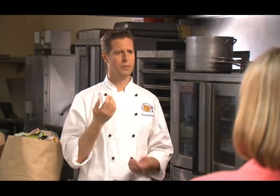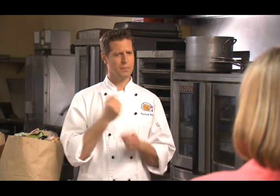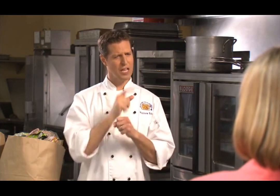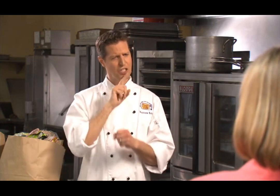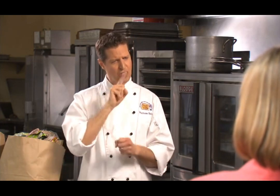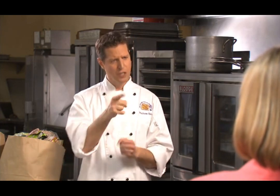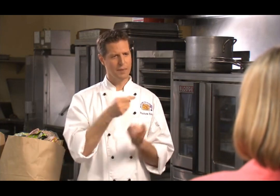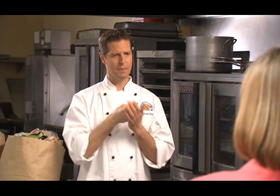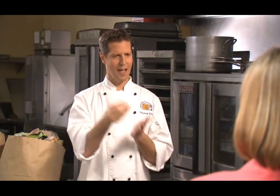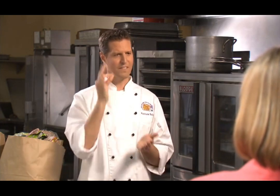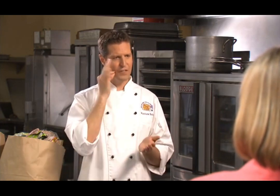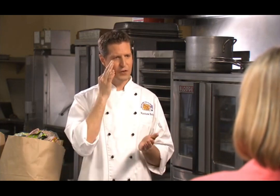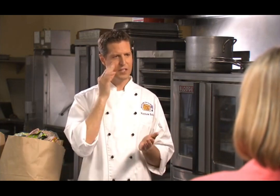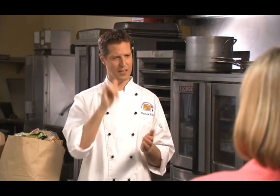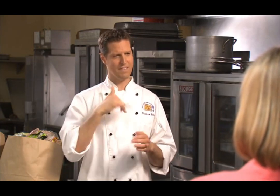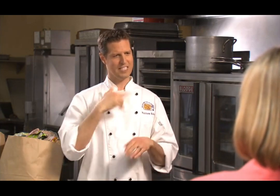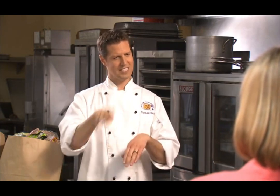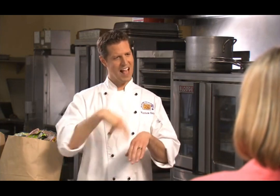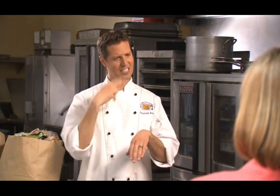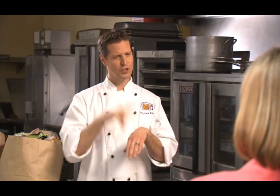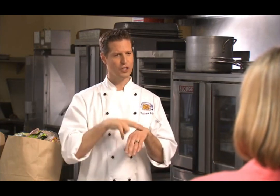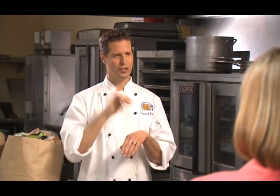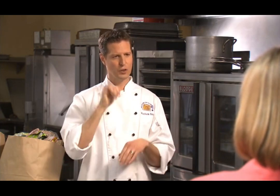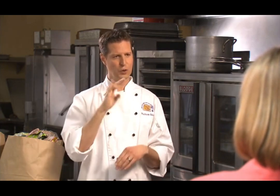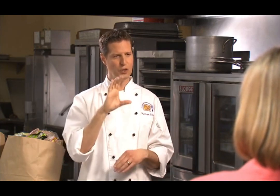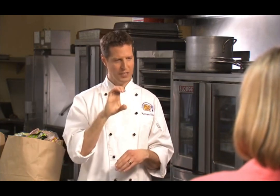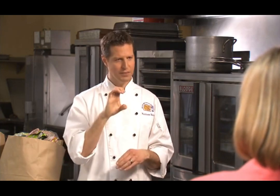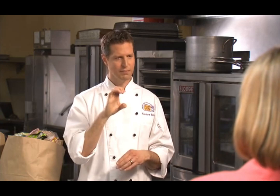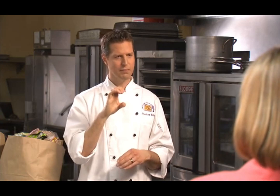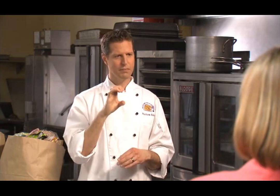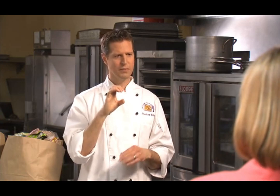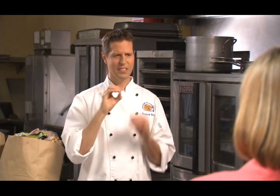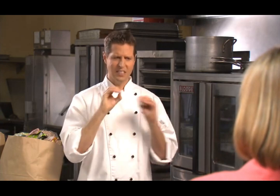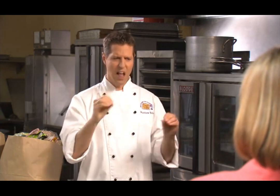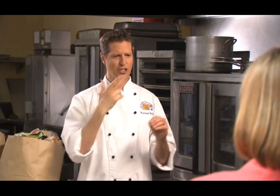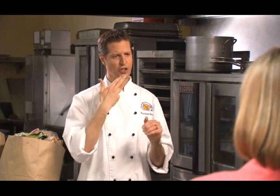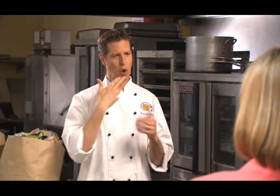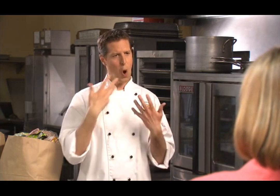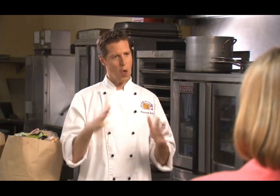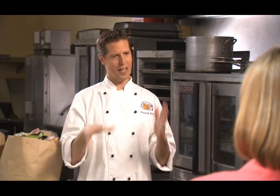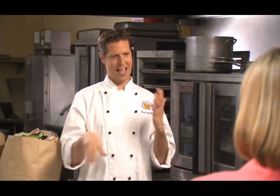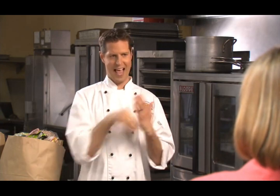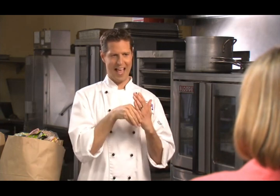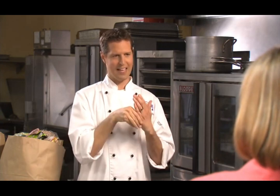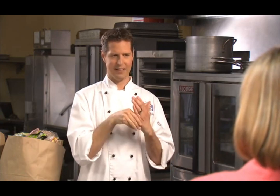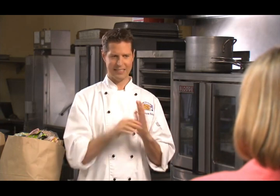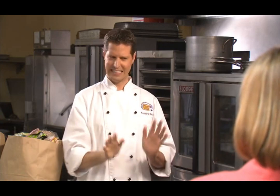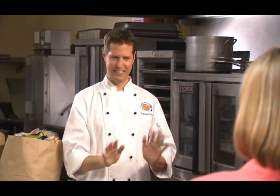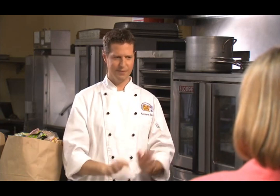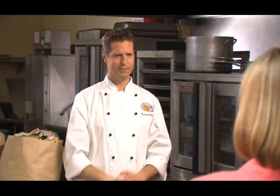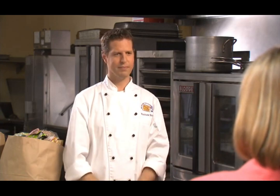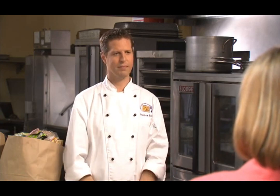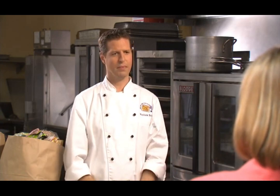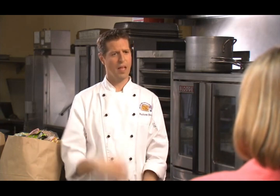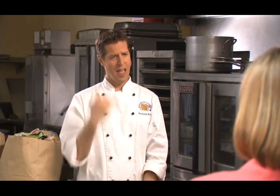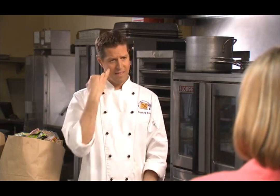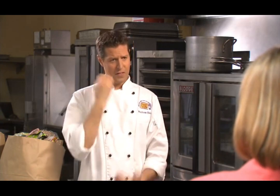Be sure that when buying fruits, choose those that are packed in their own natural juice, without added sugar. If you're